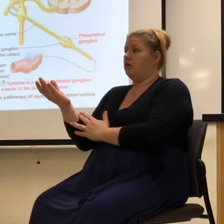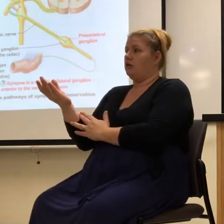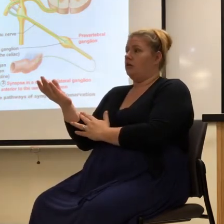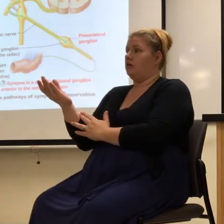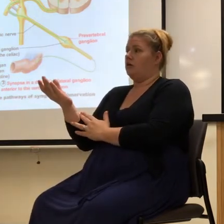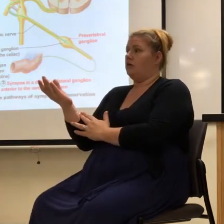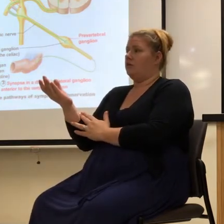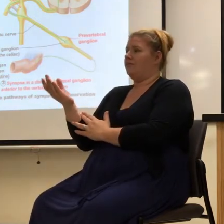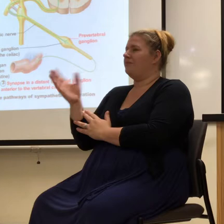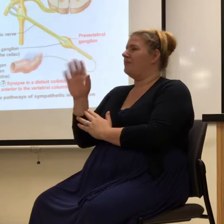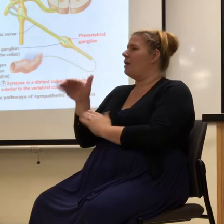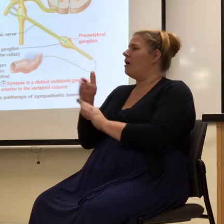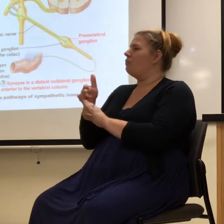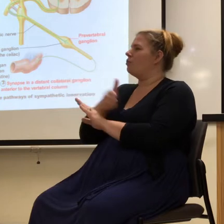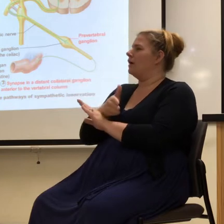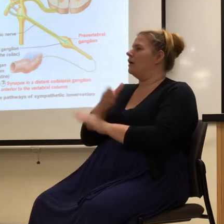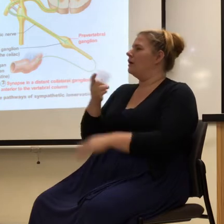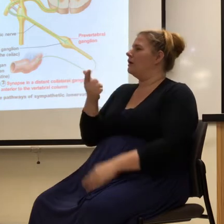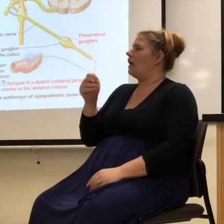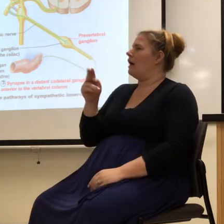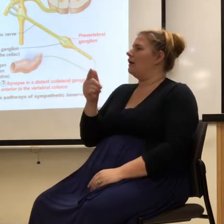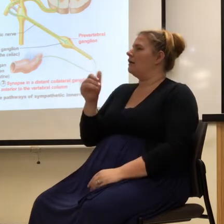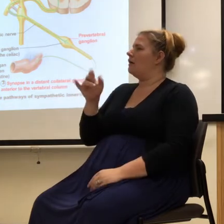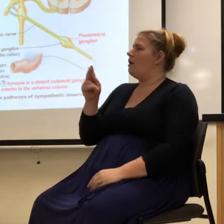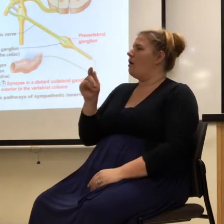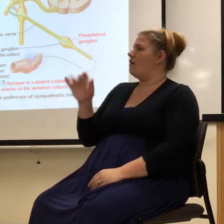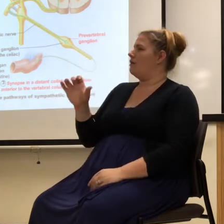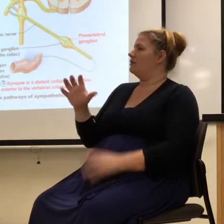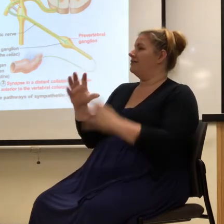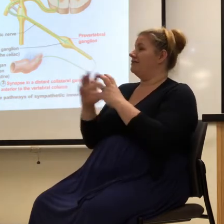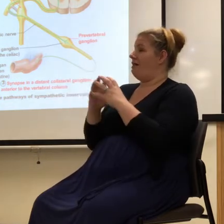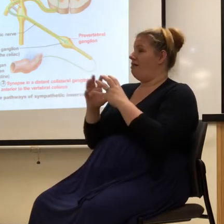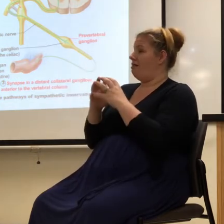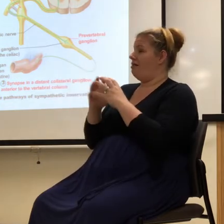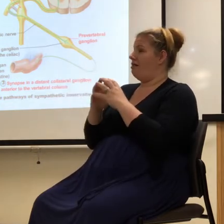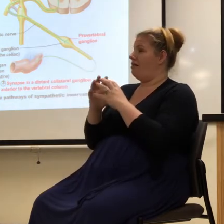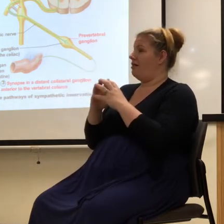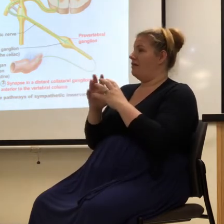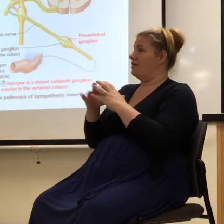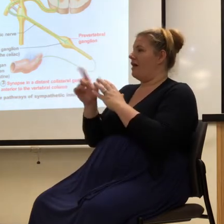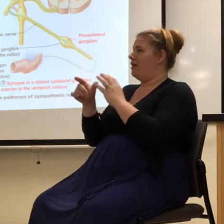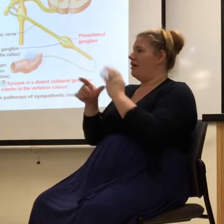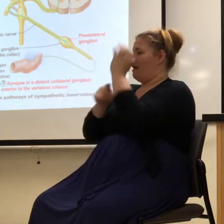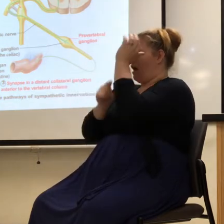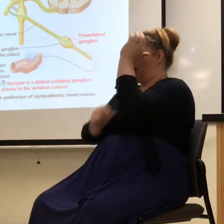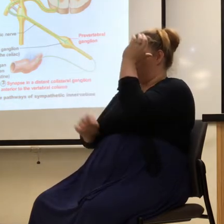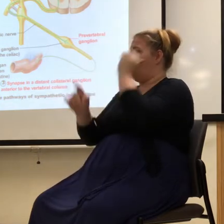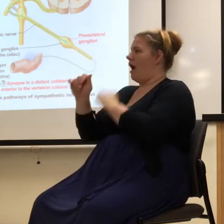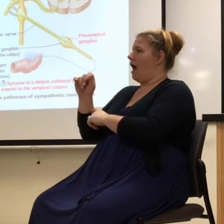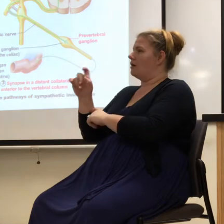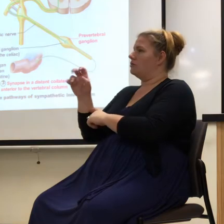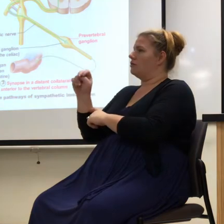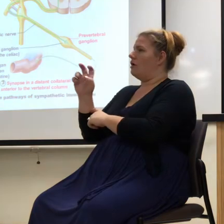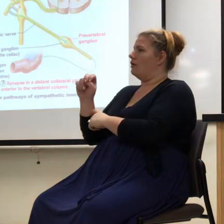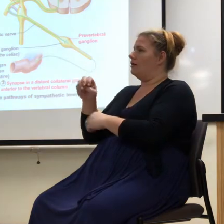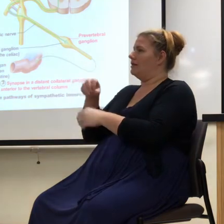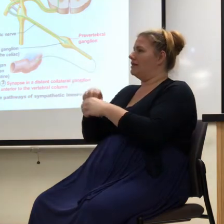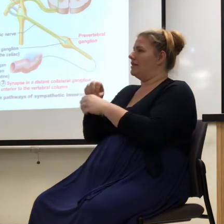So that preganglionic cell, its axon is now in what we call the splanchnic